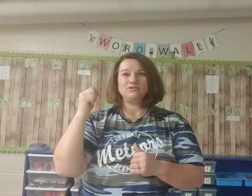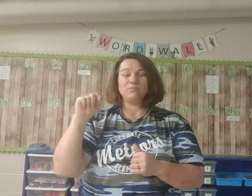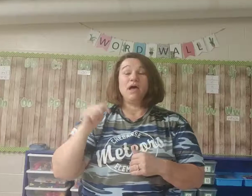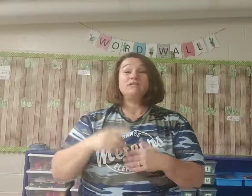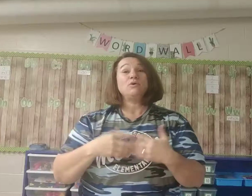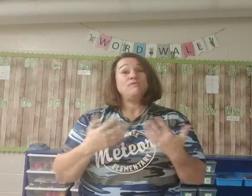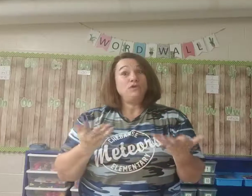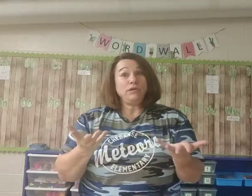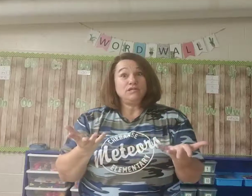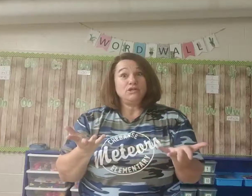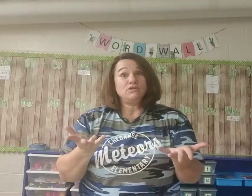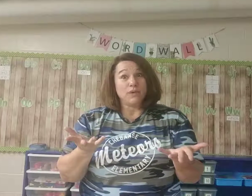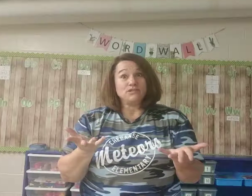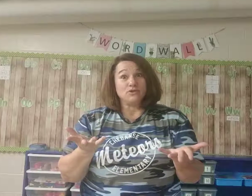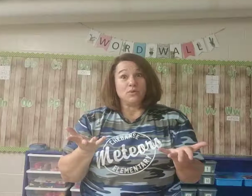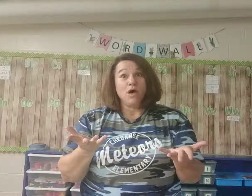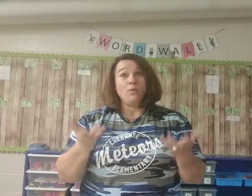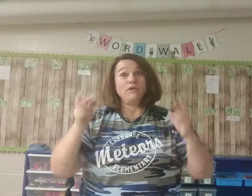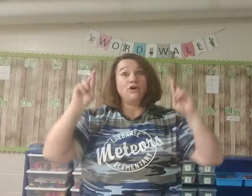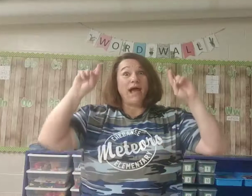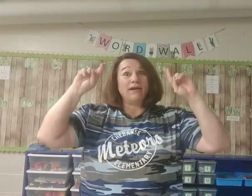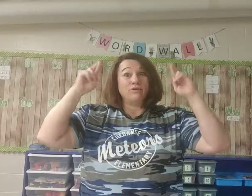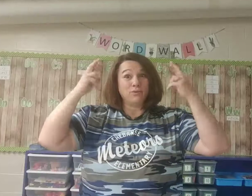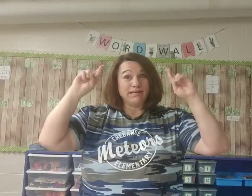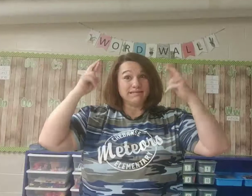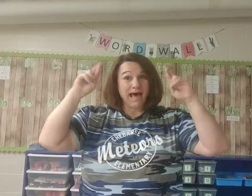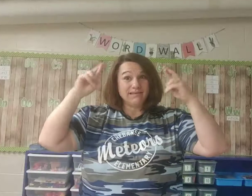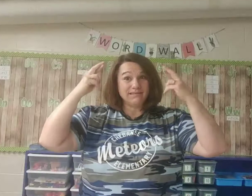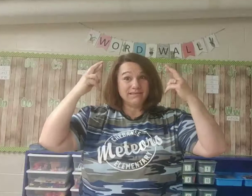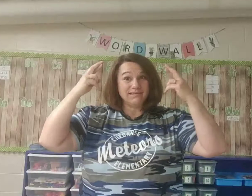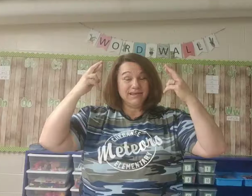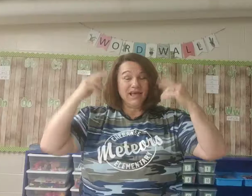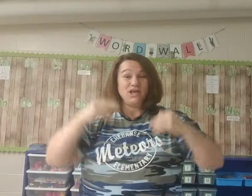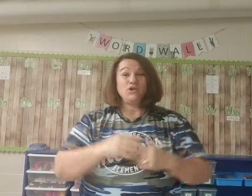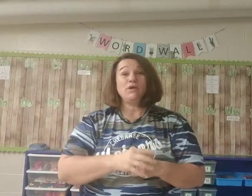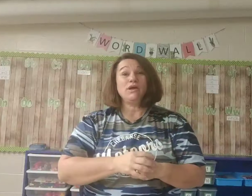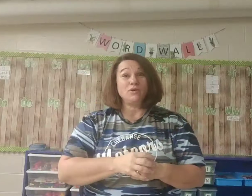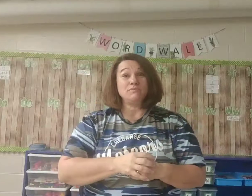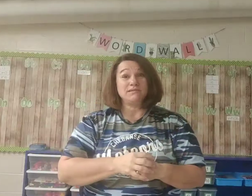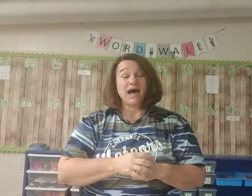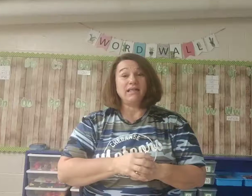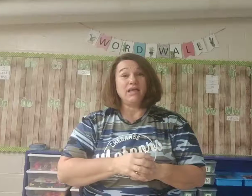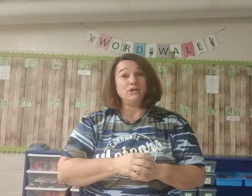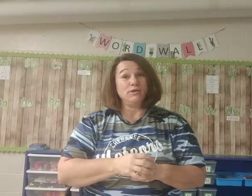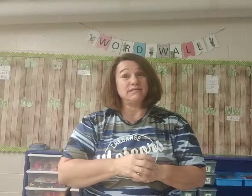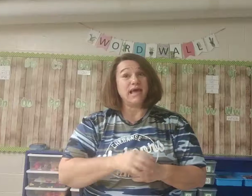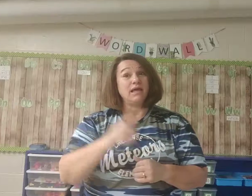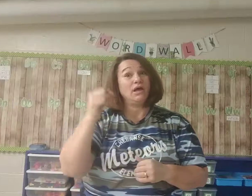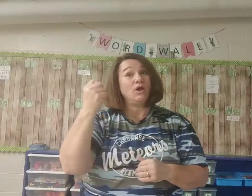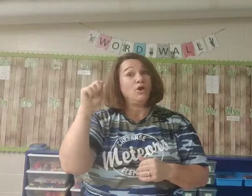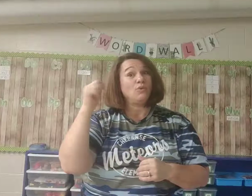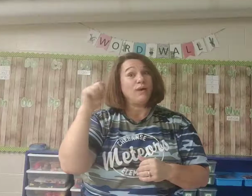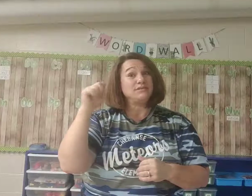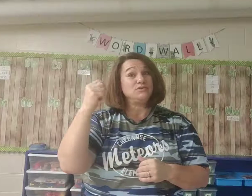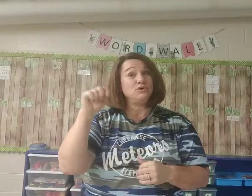Restroom. So if you need to use the restroom when you're at recess, you can go to Miss Holly and you can say,